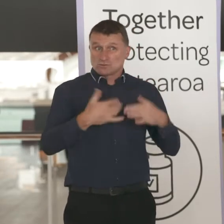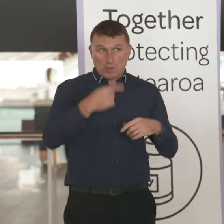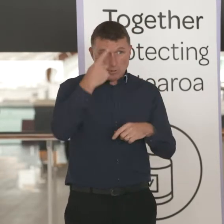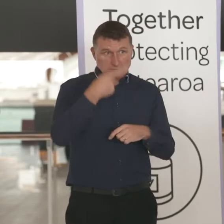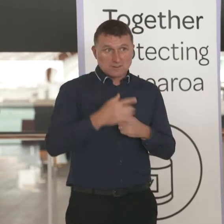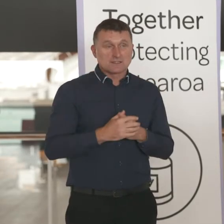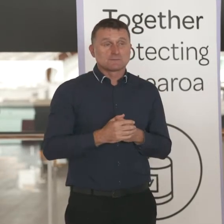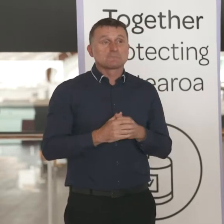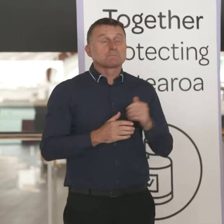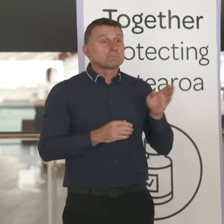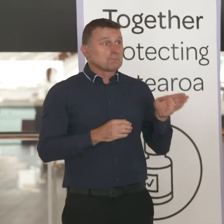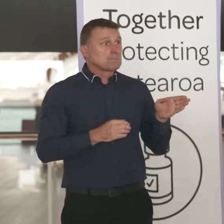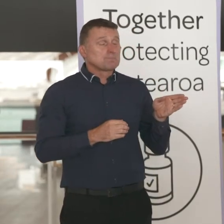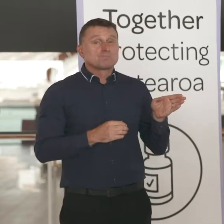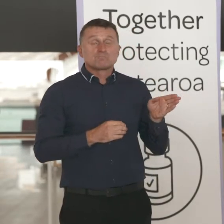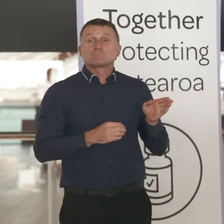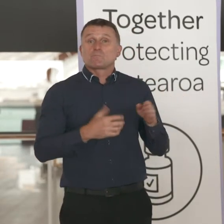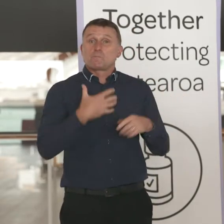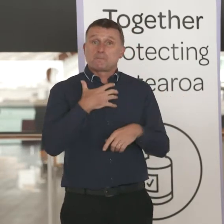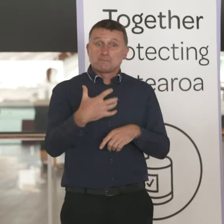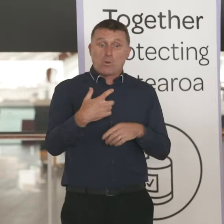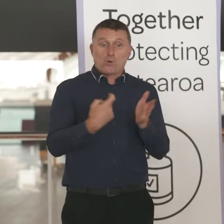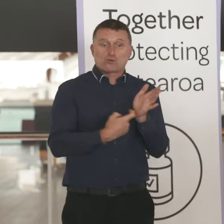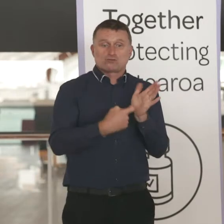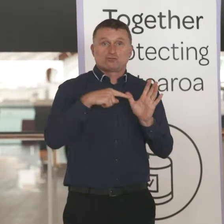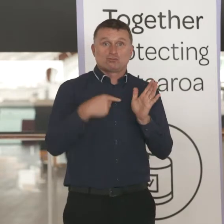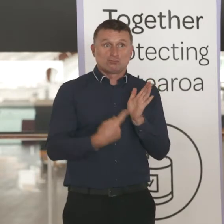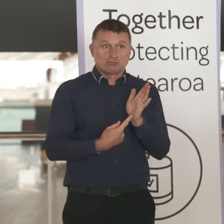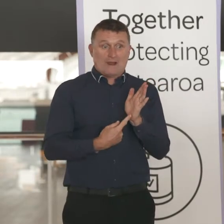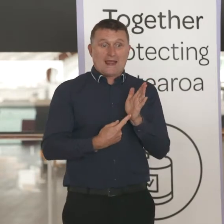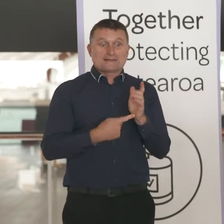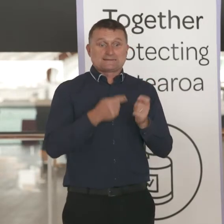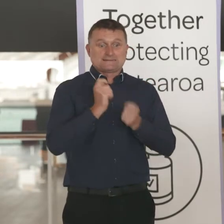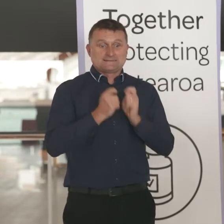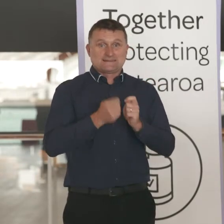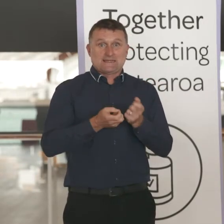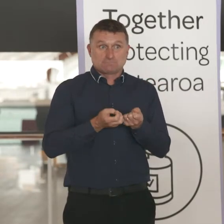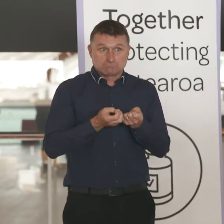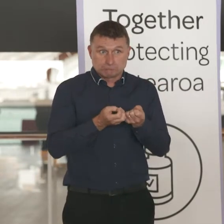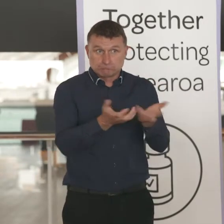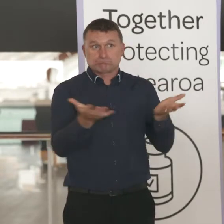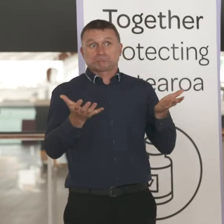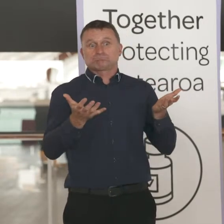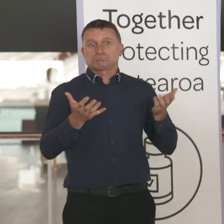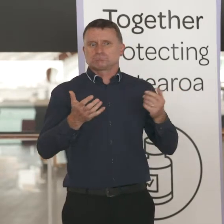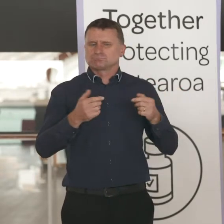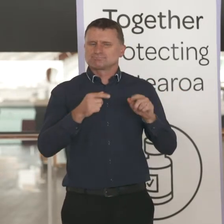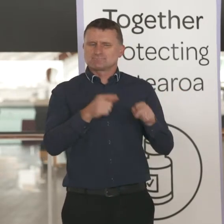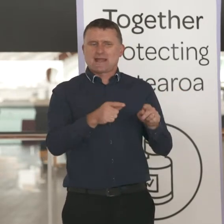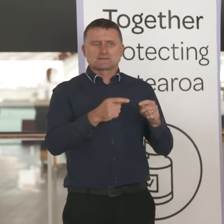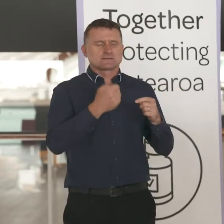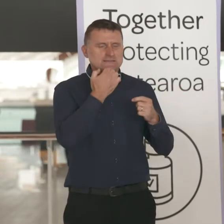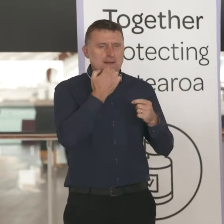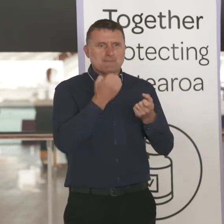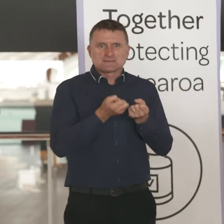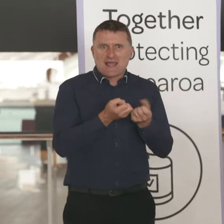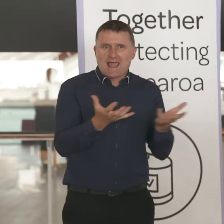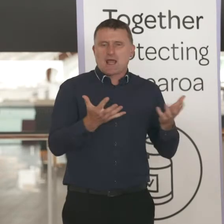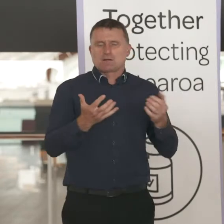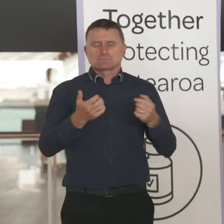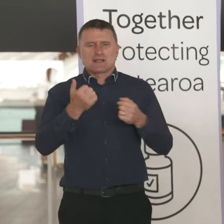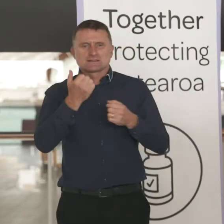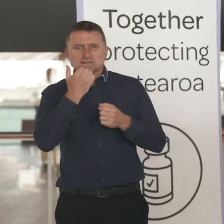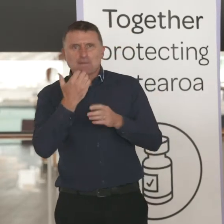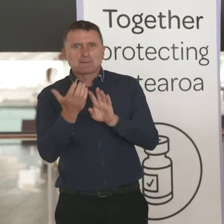obviously distributing more RAT tests than we're seeing results uploaded. That's to be expected, though. We put a lot of tests out there so that